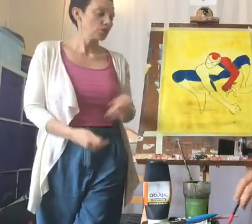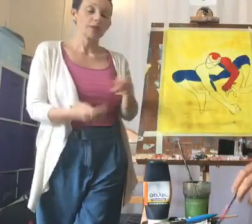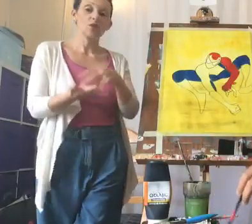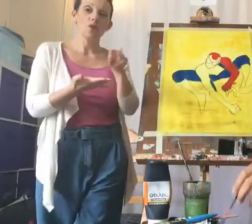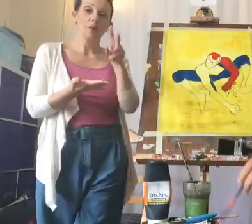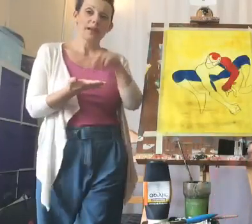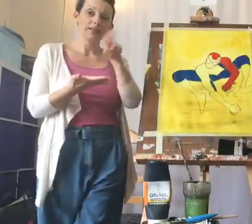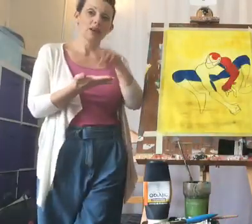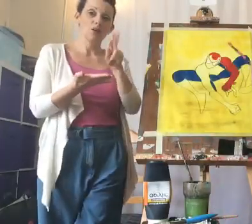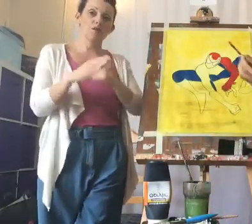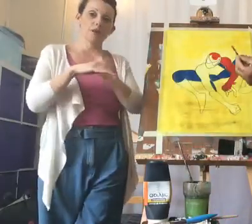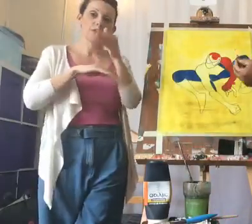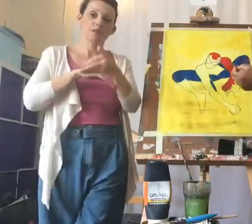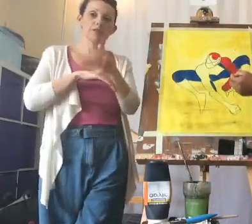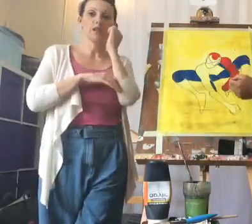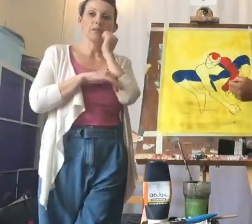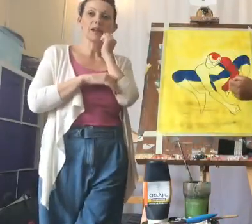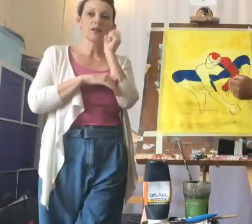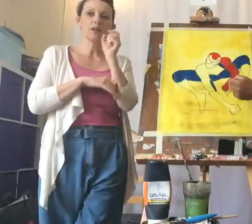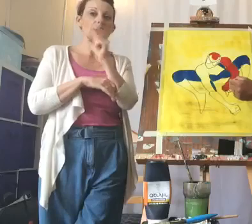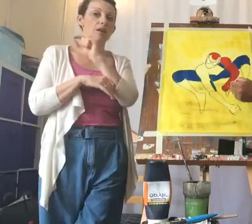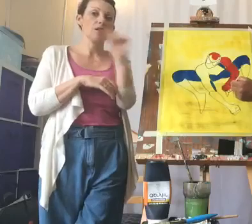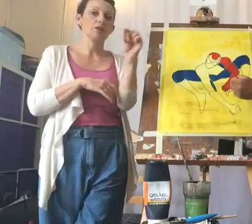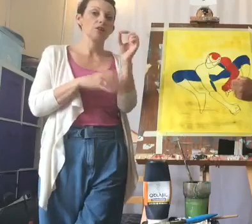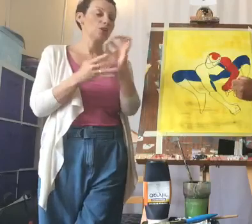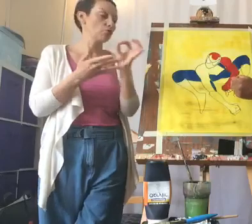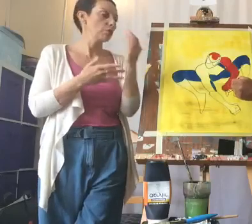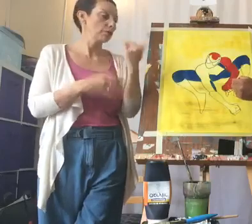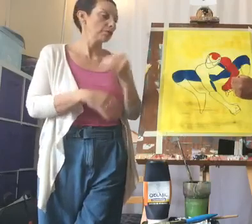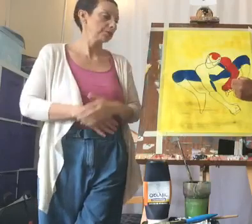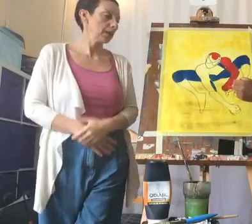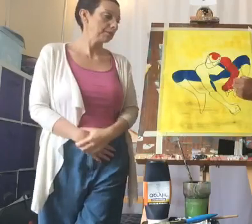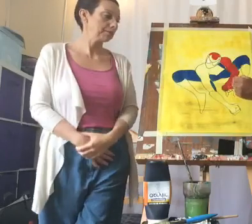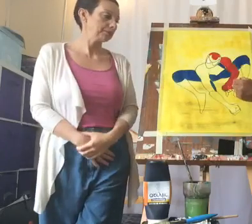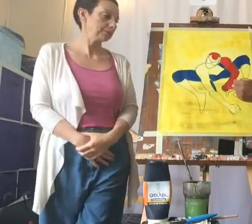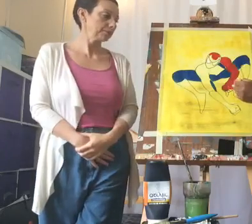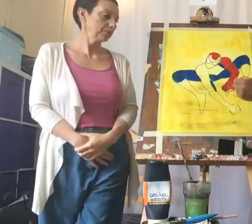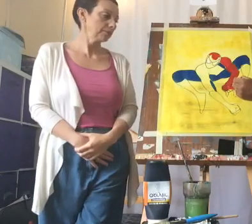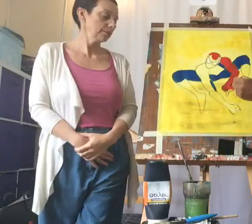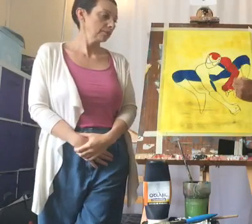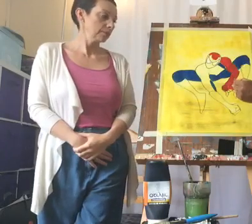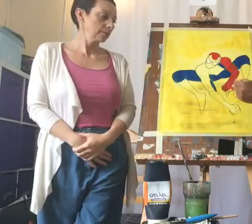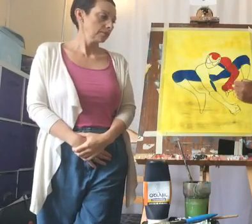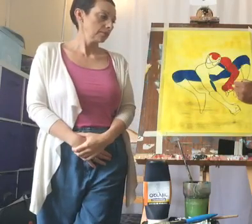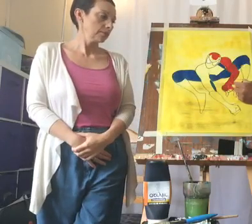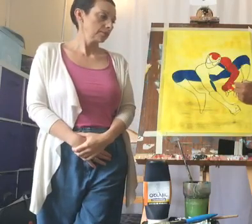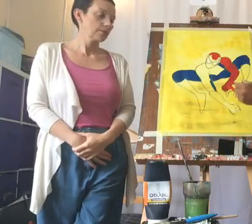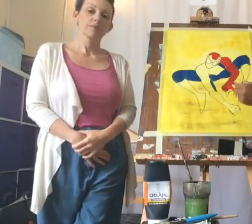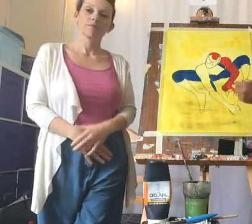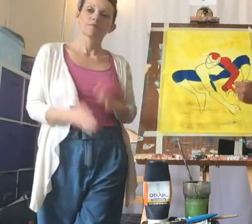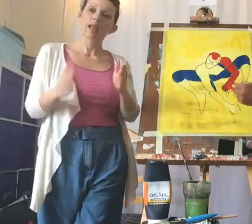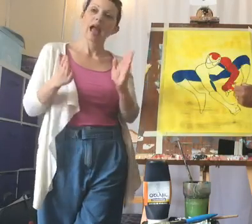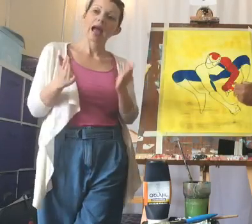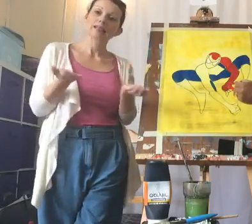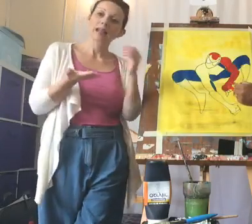So sorry, you're painting over the black lines. Yeah, I'm painting over the black lines I've drawn because I've got to add them in later